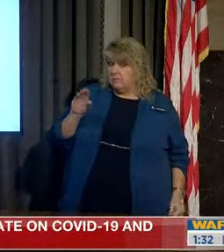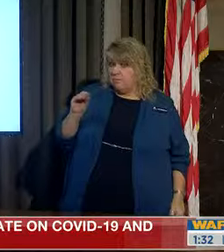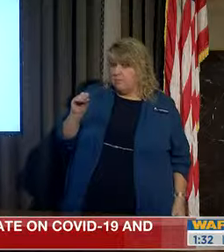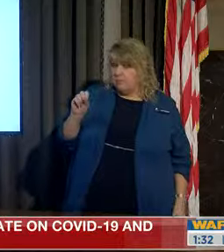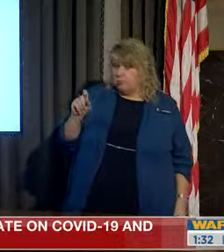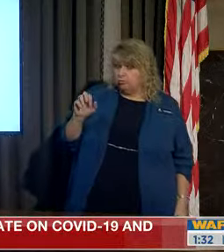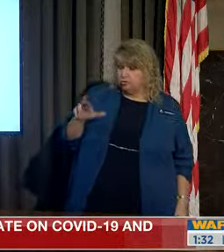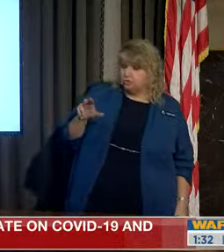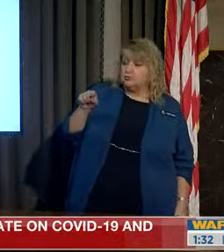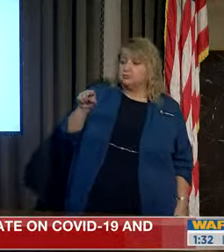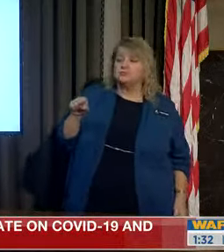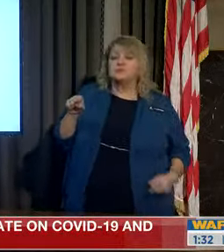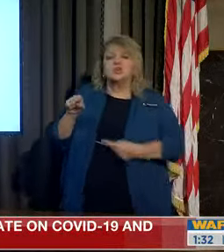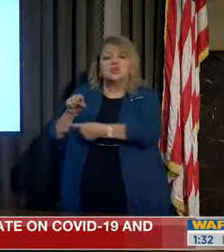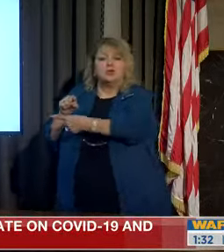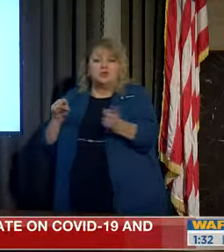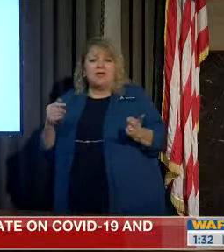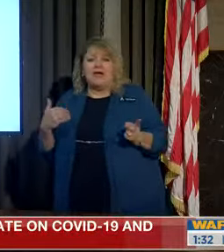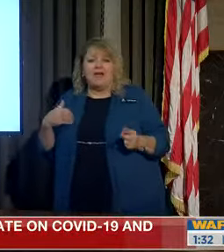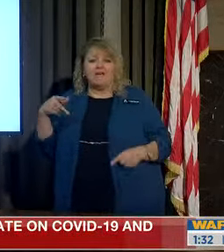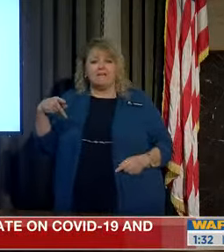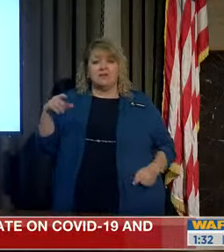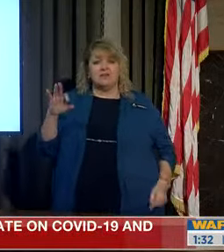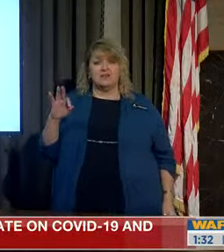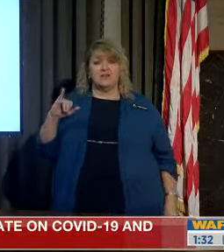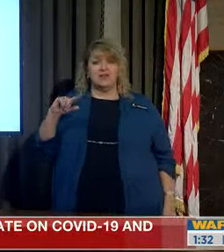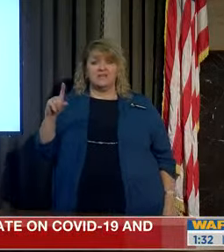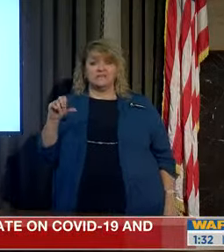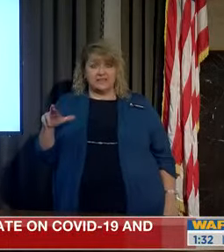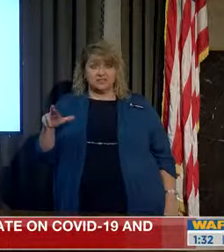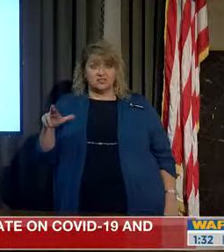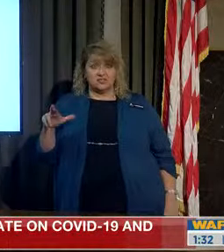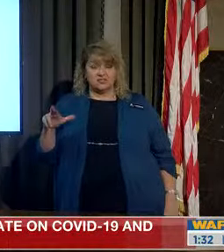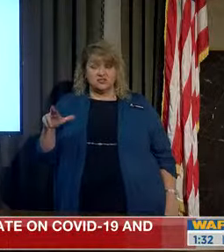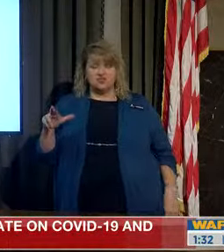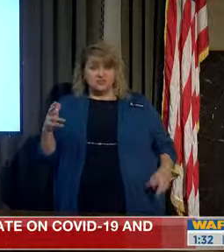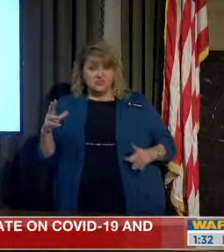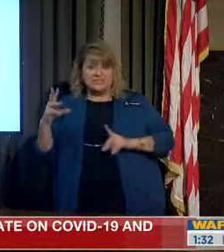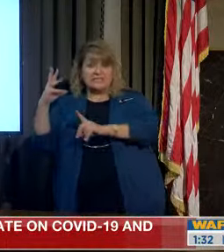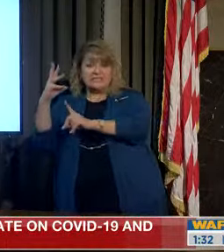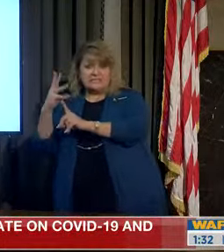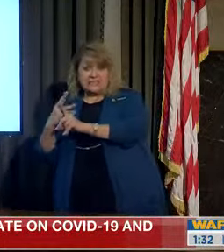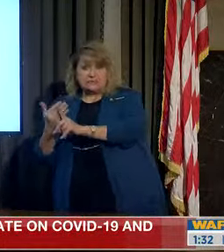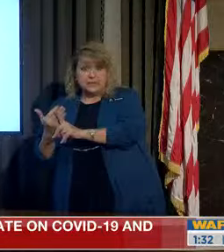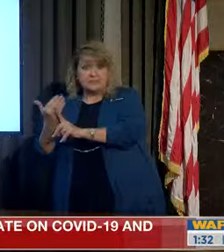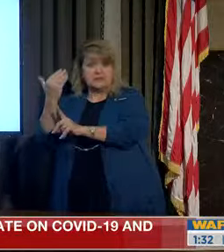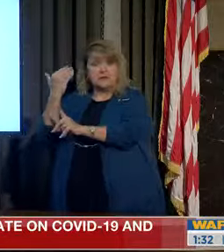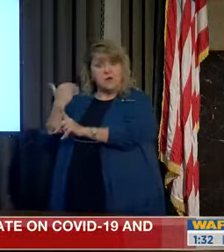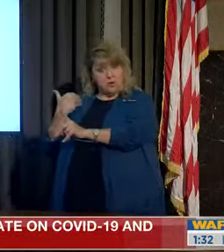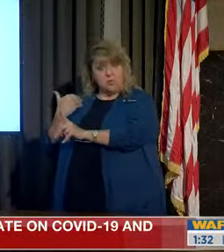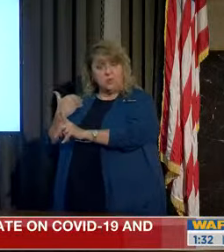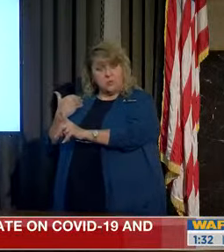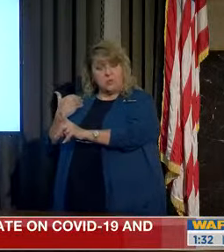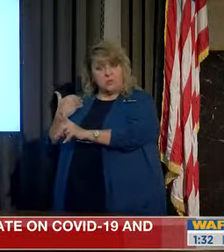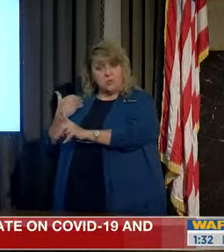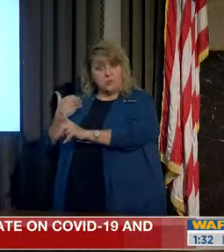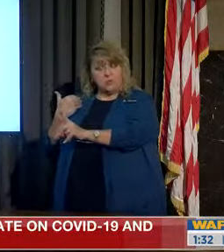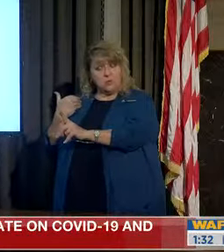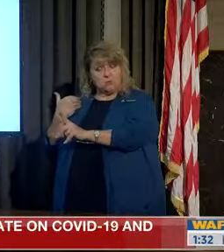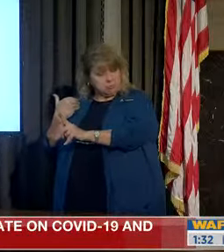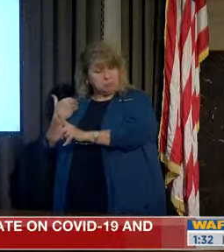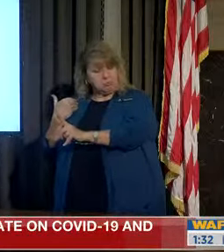completed that series, meaning you got your 2nd dose at least 6 months ago, there is now a growing body of evidence that suggests you